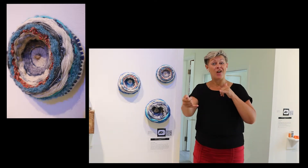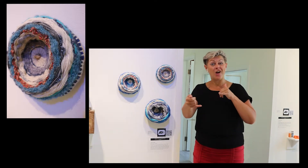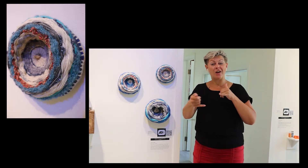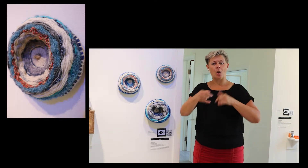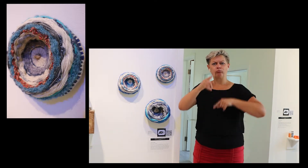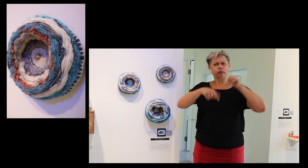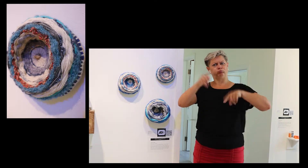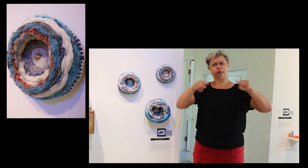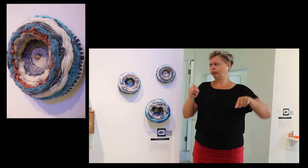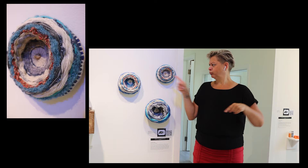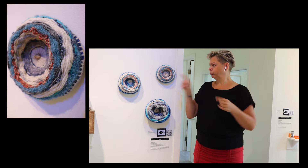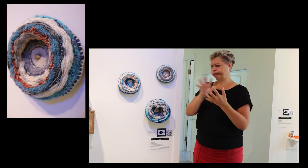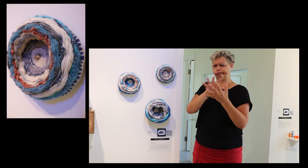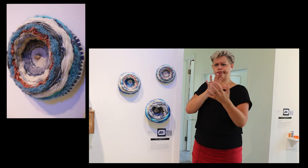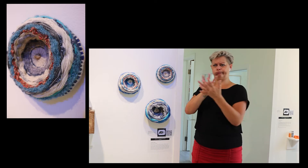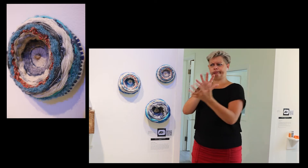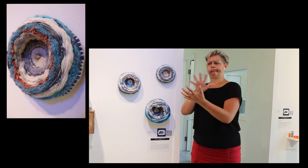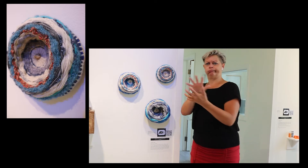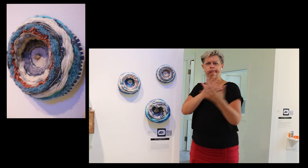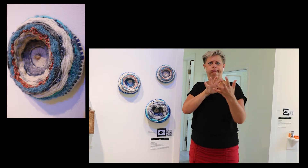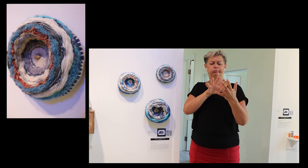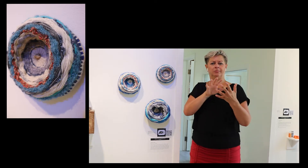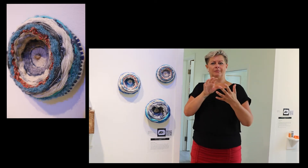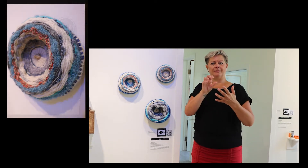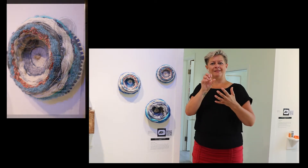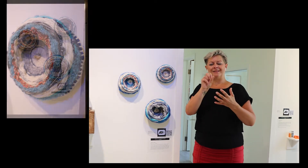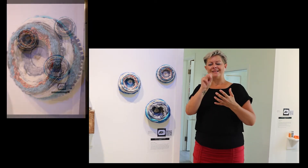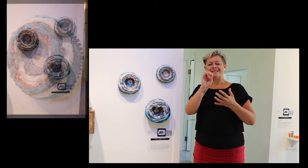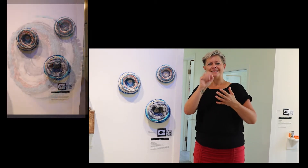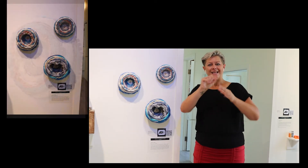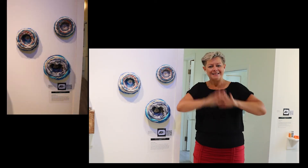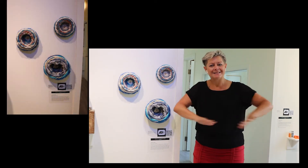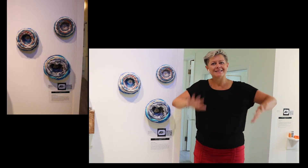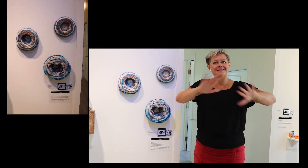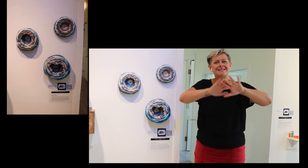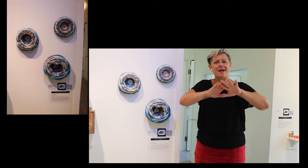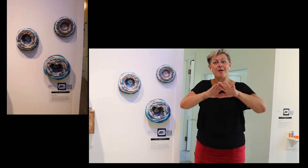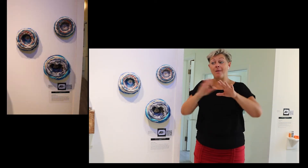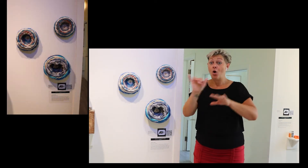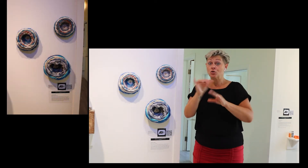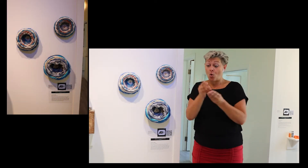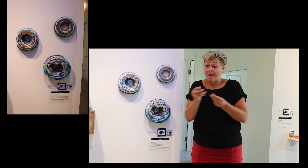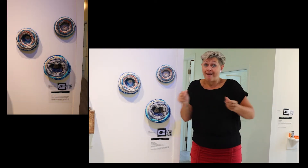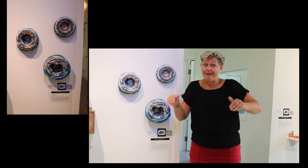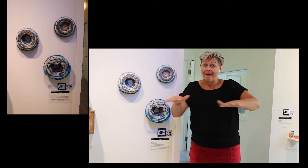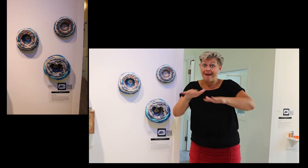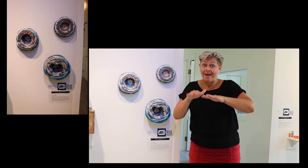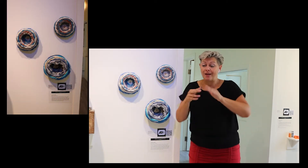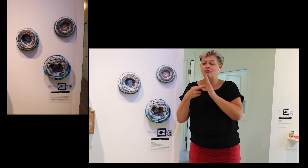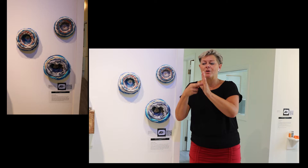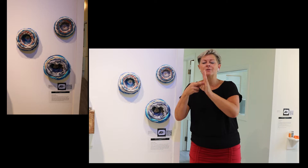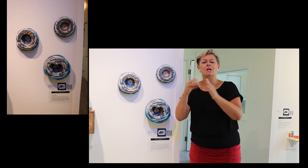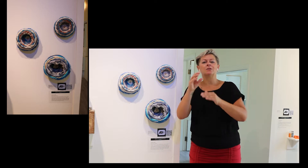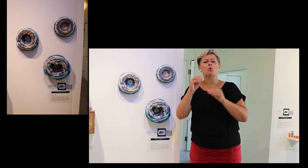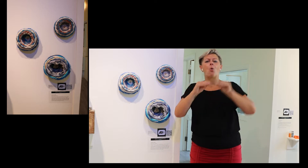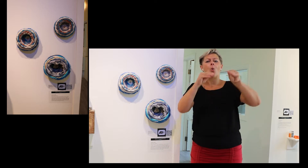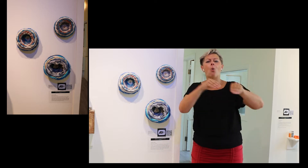Dimensions variable. A seascape, a woven landscape that represents ocean water. A collection